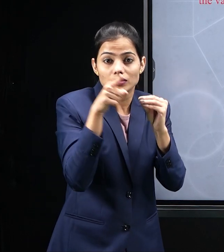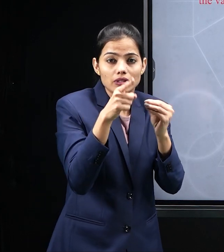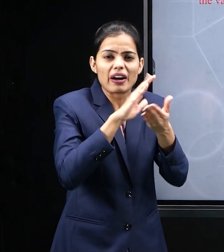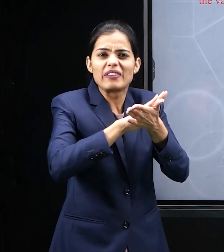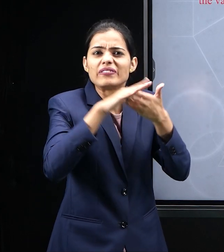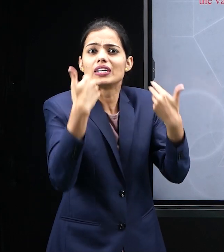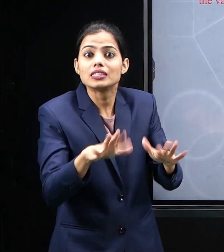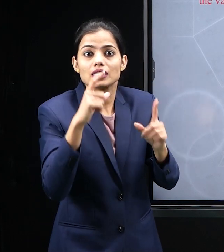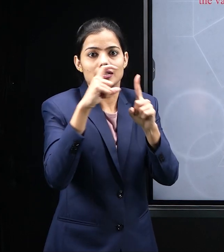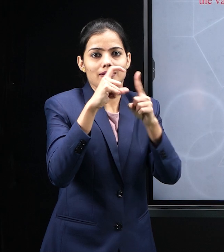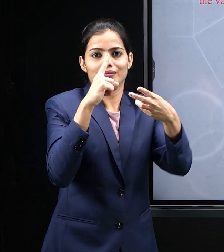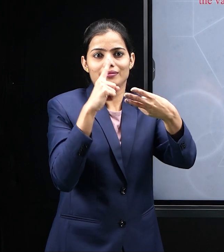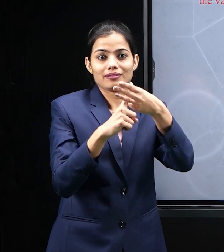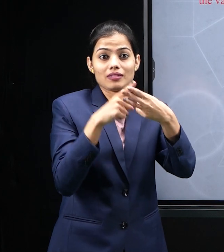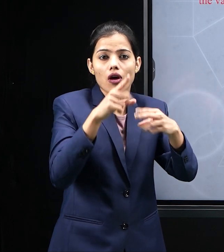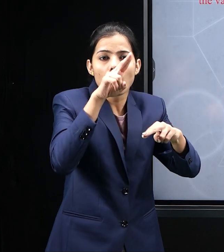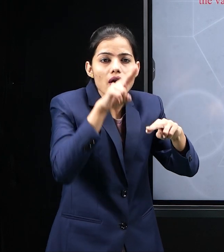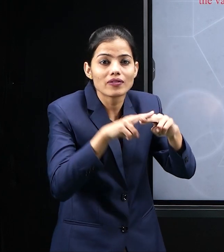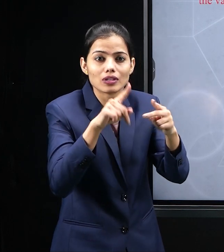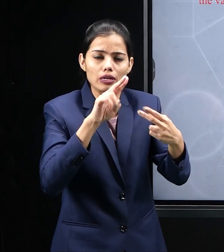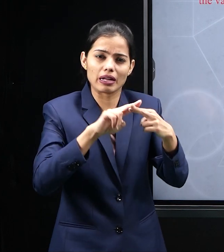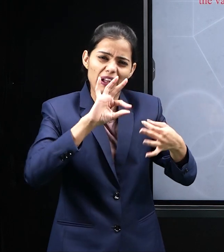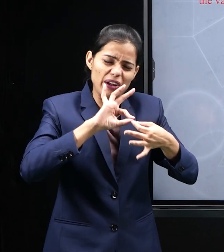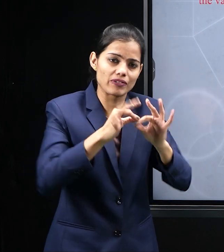AB are D, E and F are respectively.